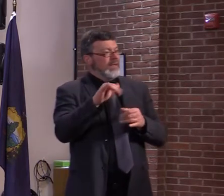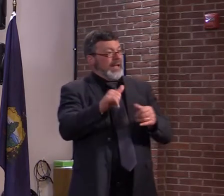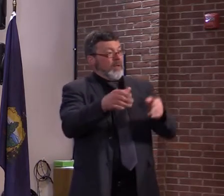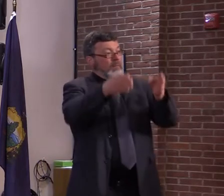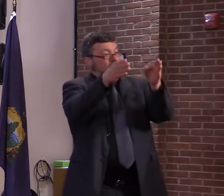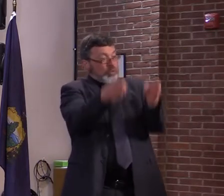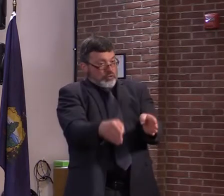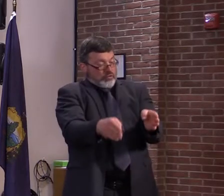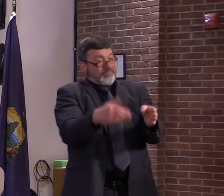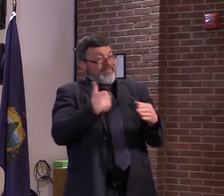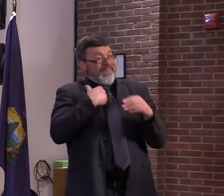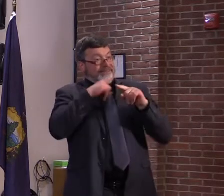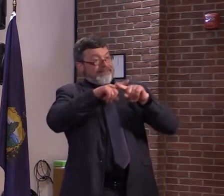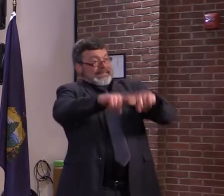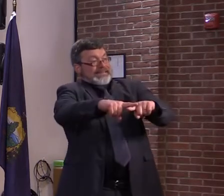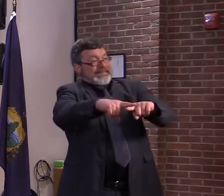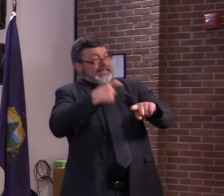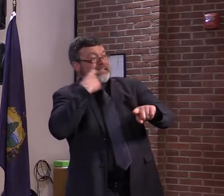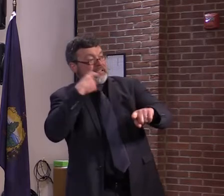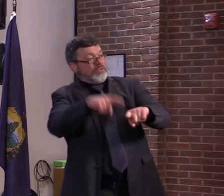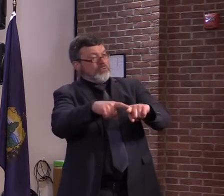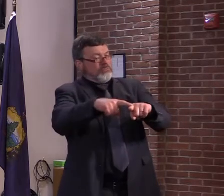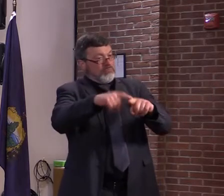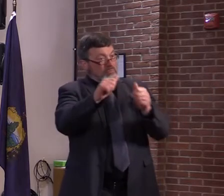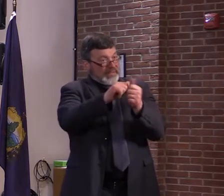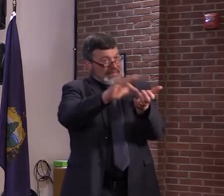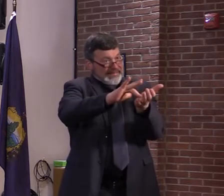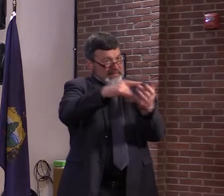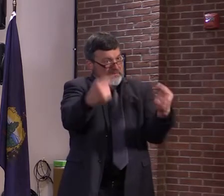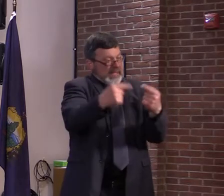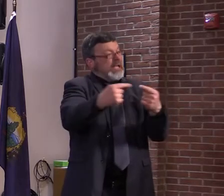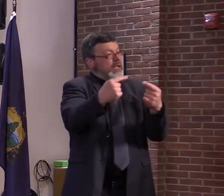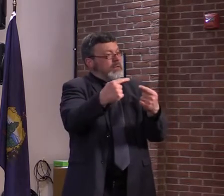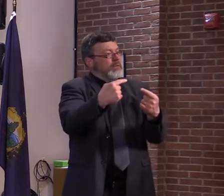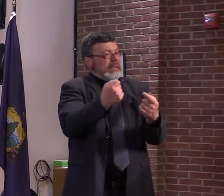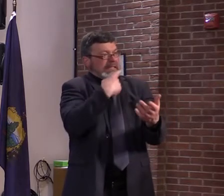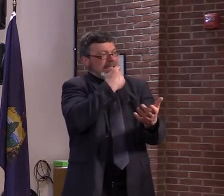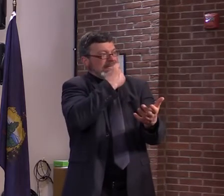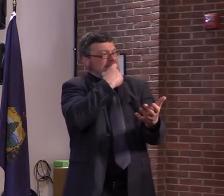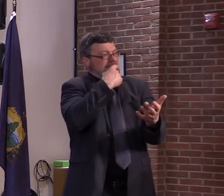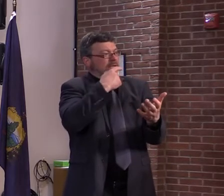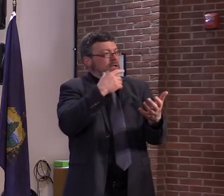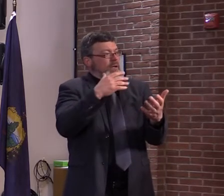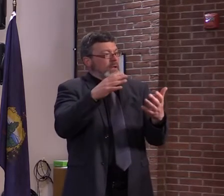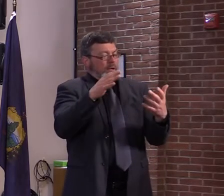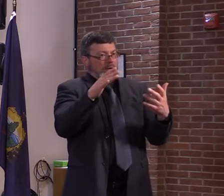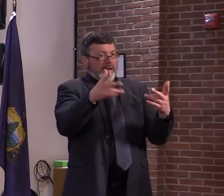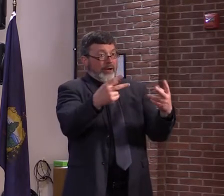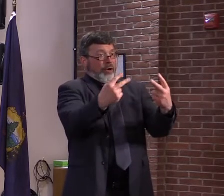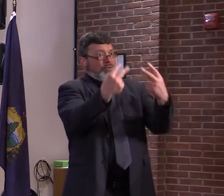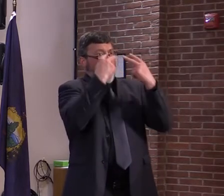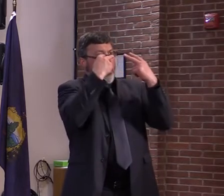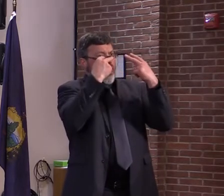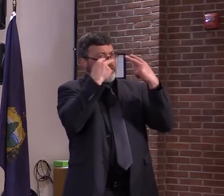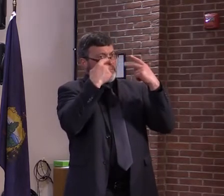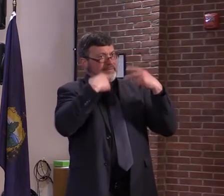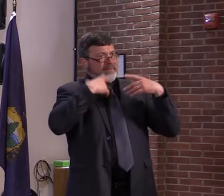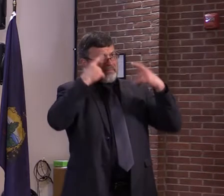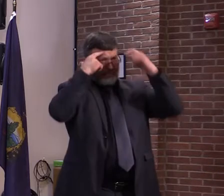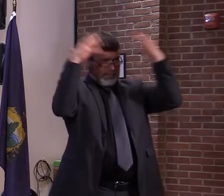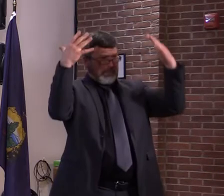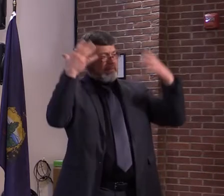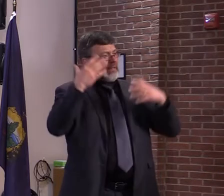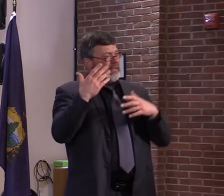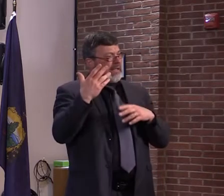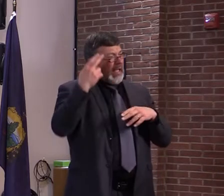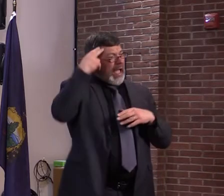opioid that makes them want to actually be observed in the safe injection site is probably injecting 3, 4, 5,